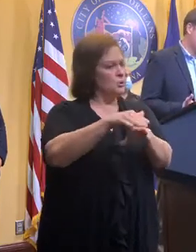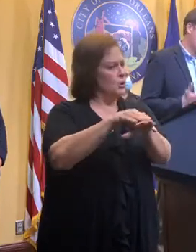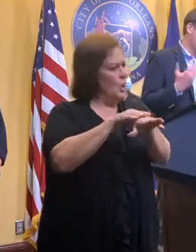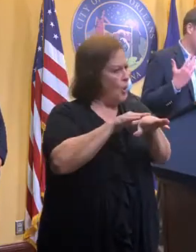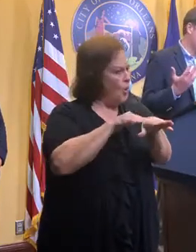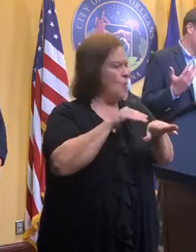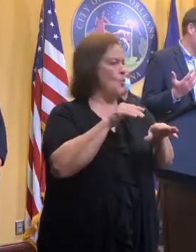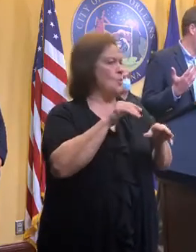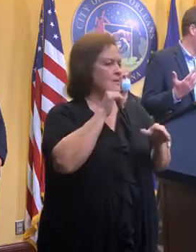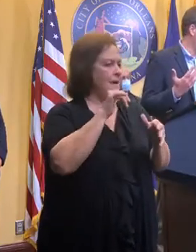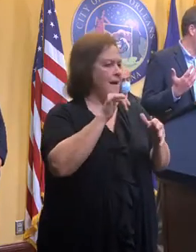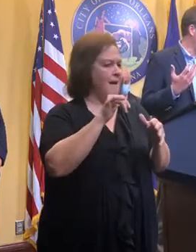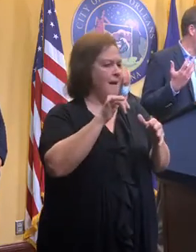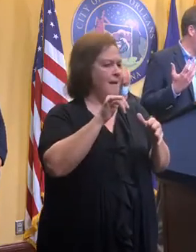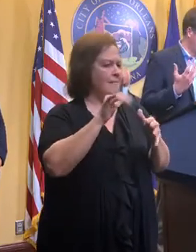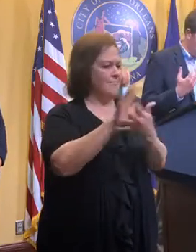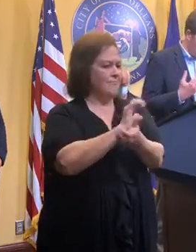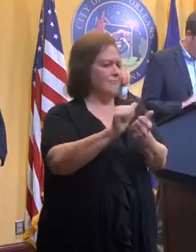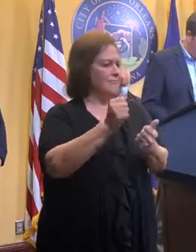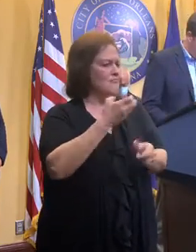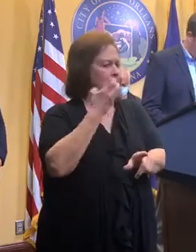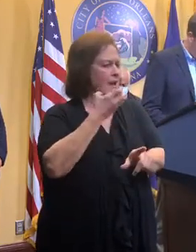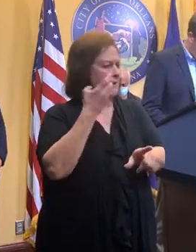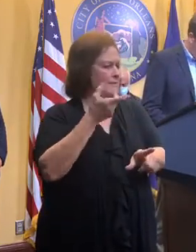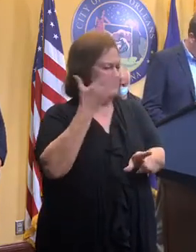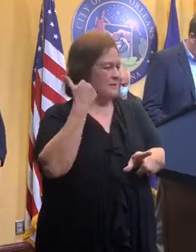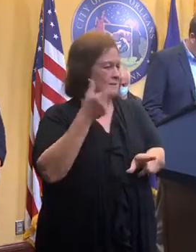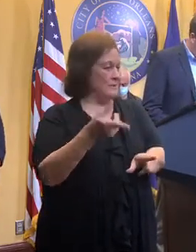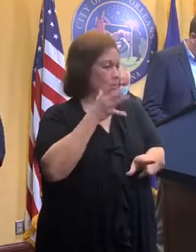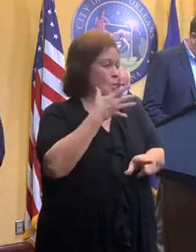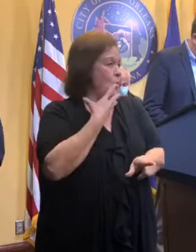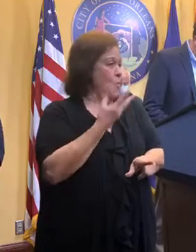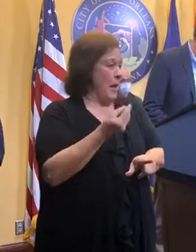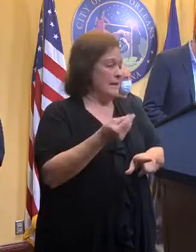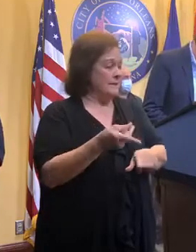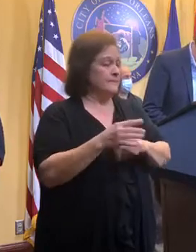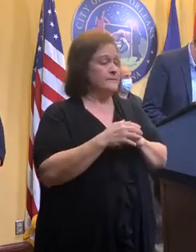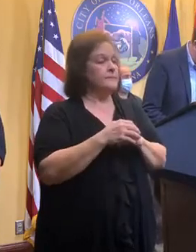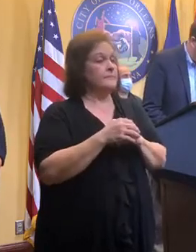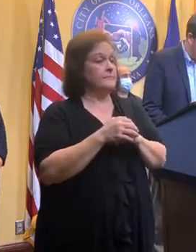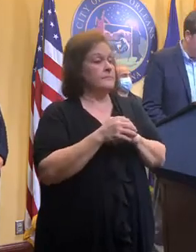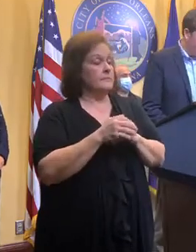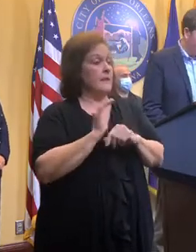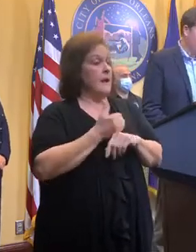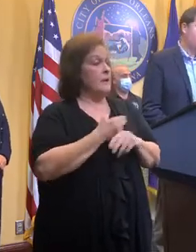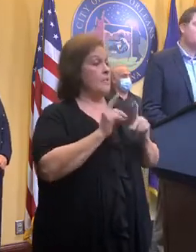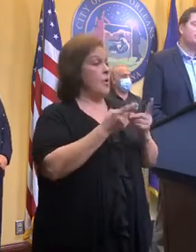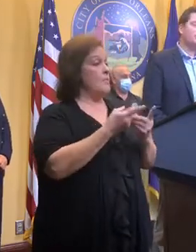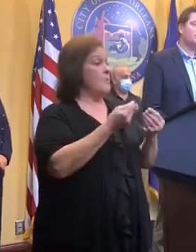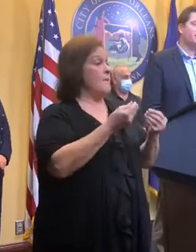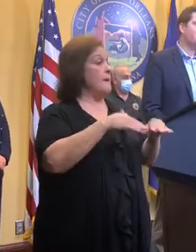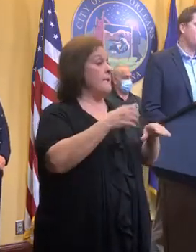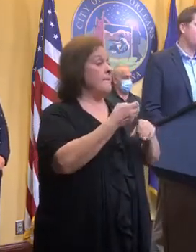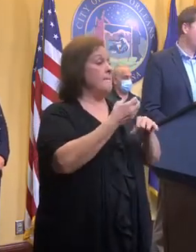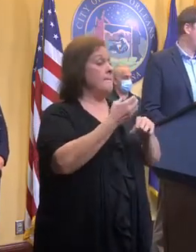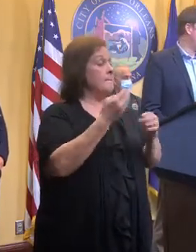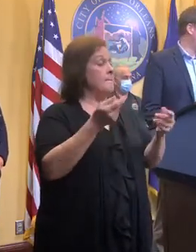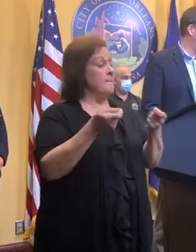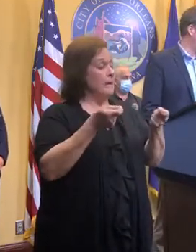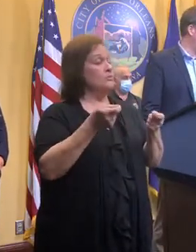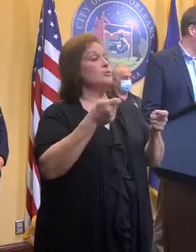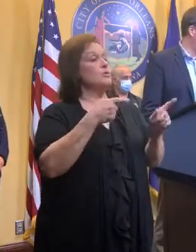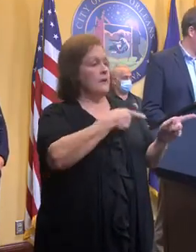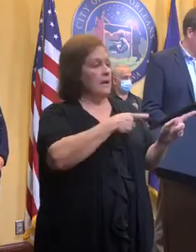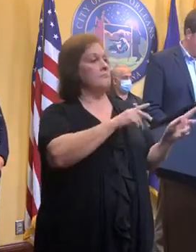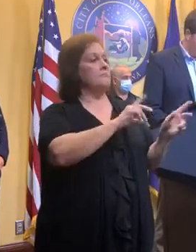drive slowly as well. The grass will be wet as well. Our Department of Property Management folks are ensuring public safety generators